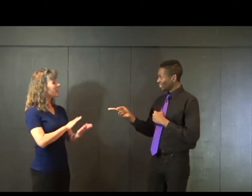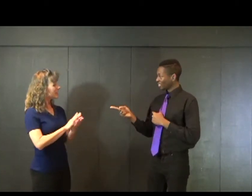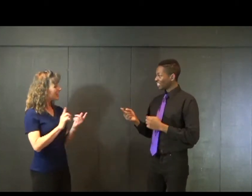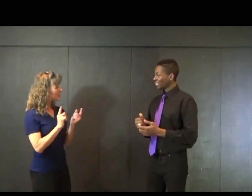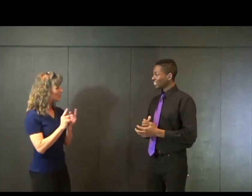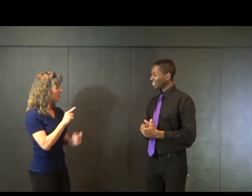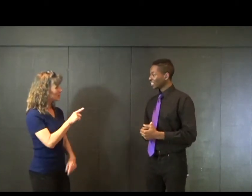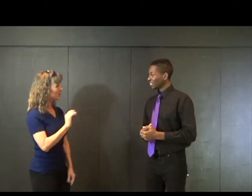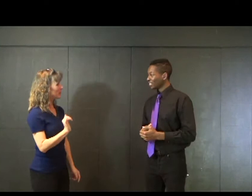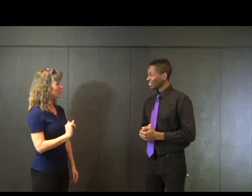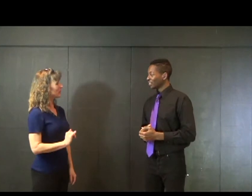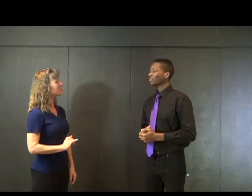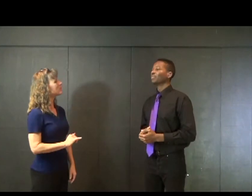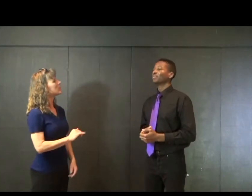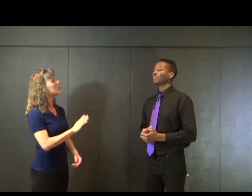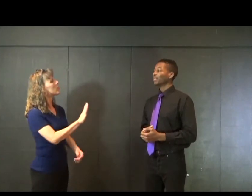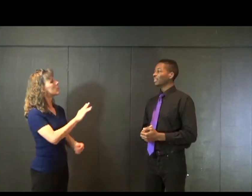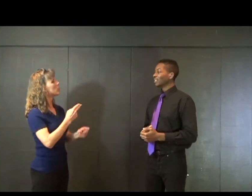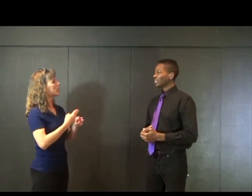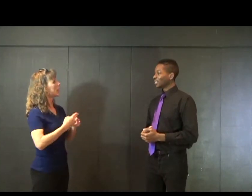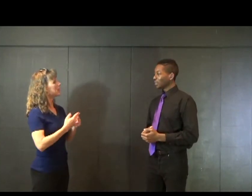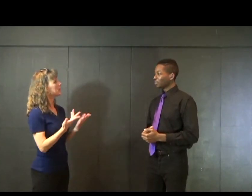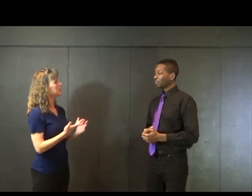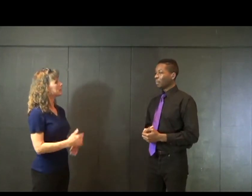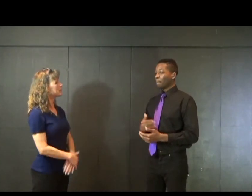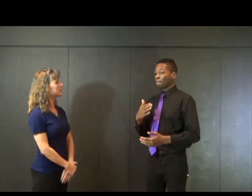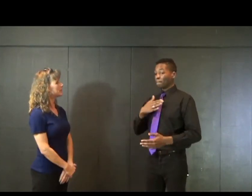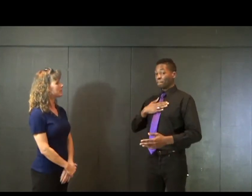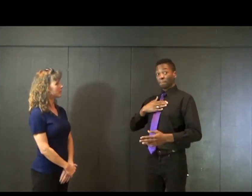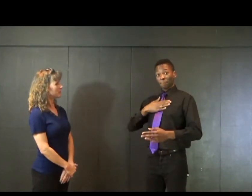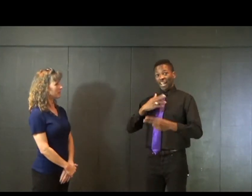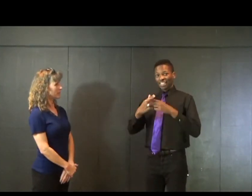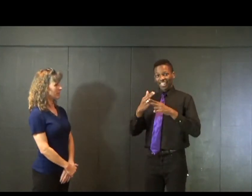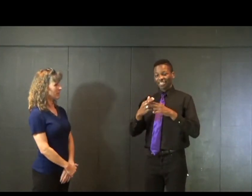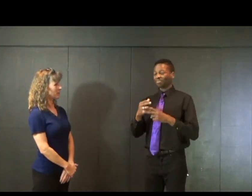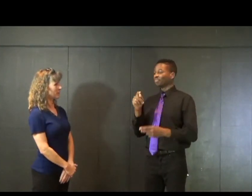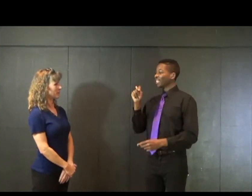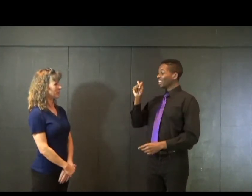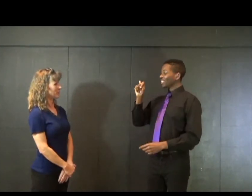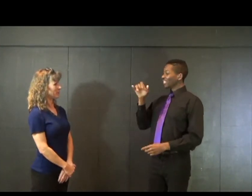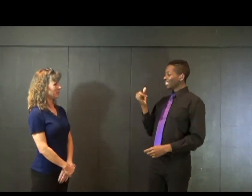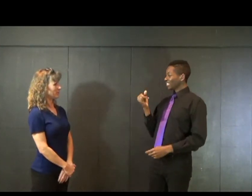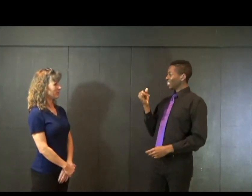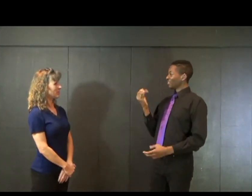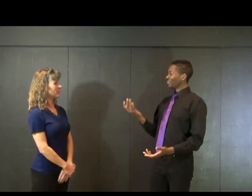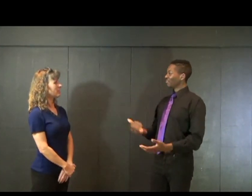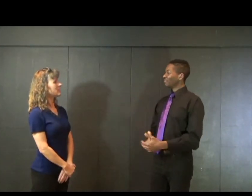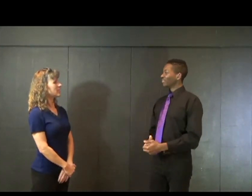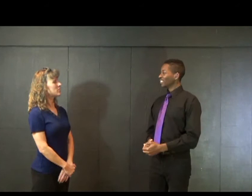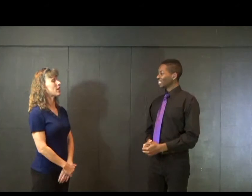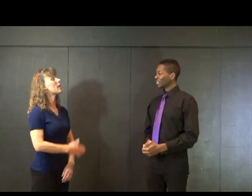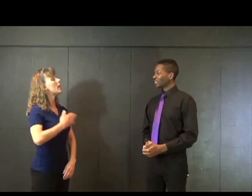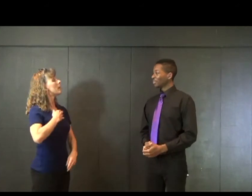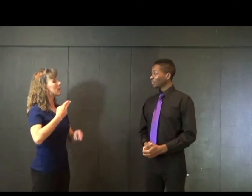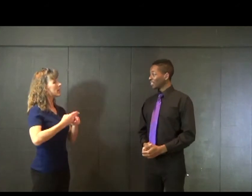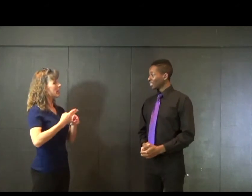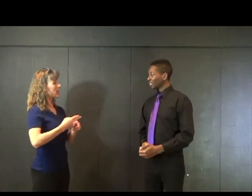Nice to meet you. Nice to meet you too. Your name? My name, TJ. TJ, My name